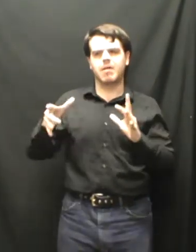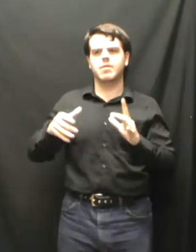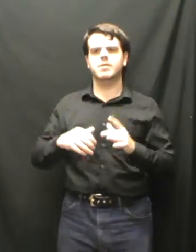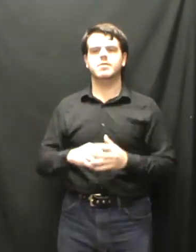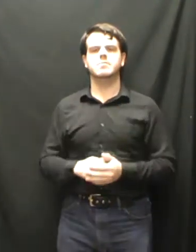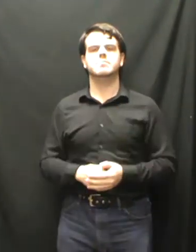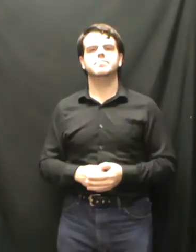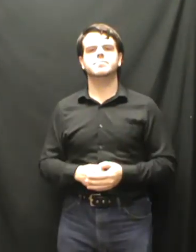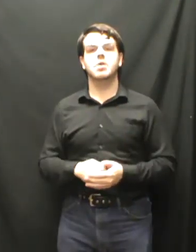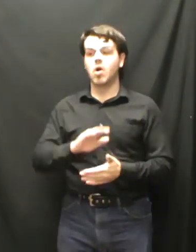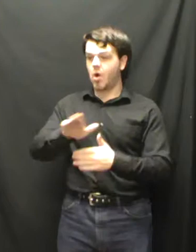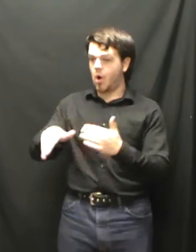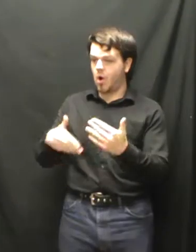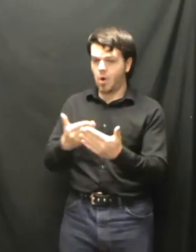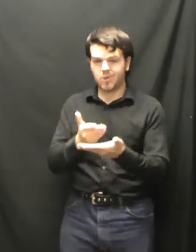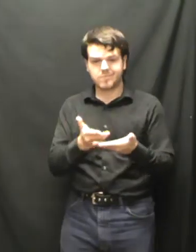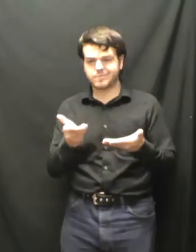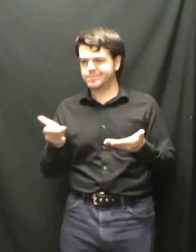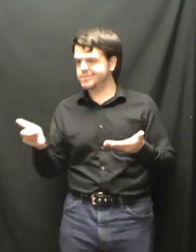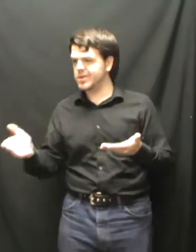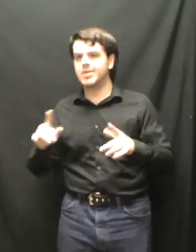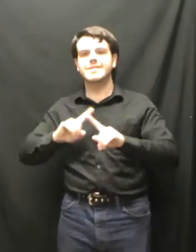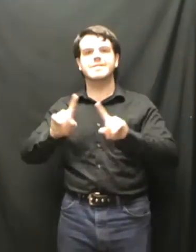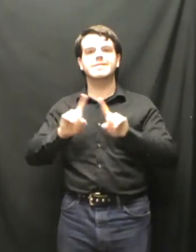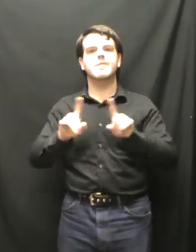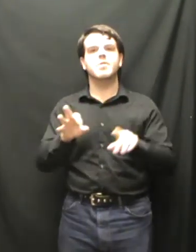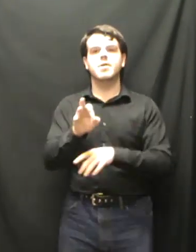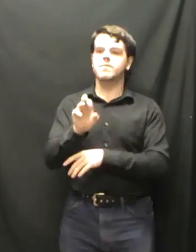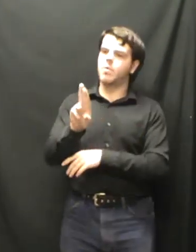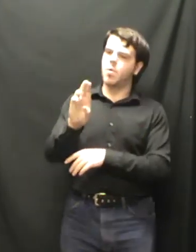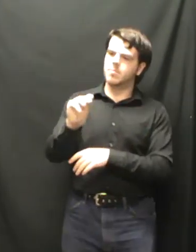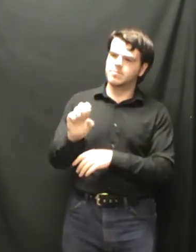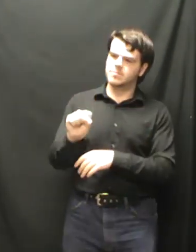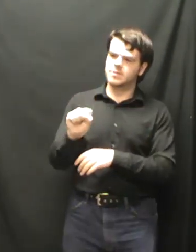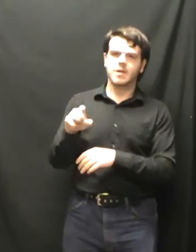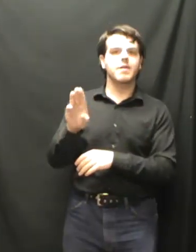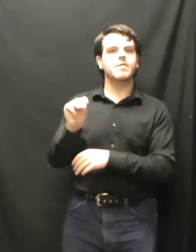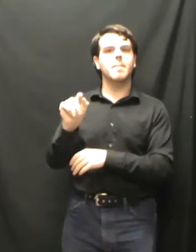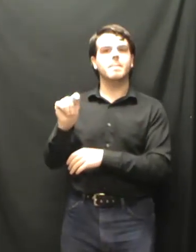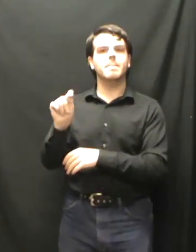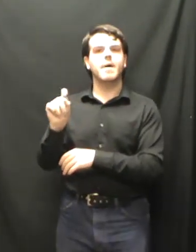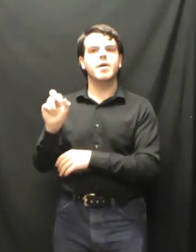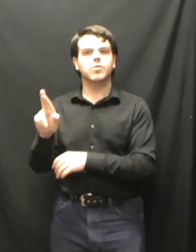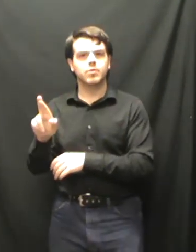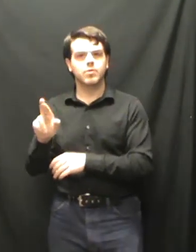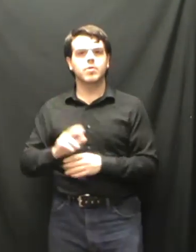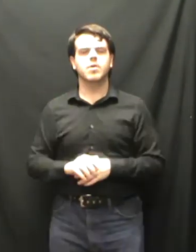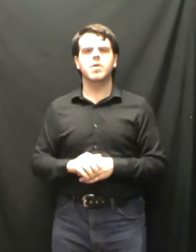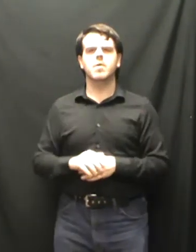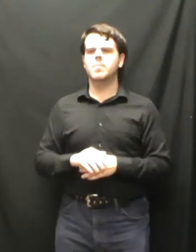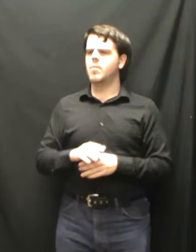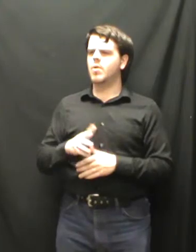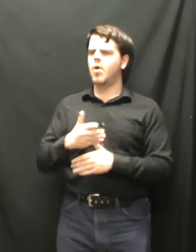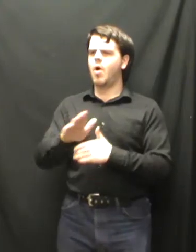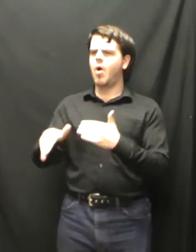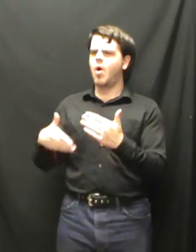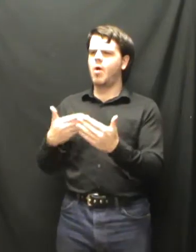are different forms of matter. And, well, what's the general thing that they all have in common? Well, I'd